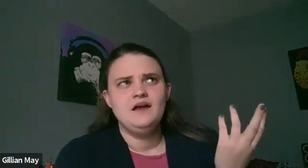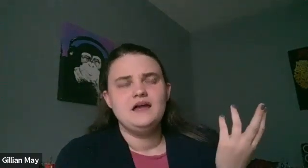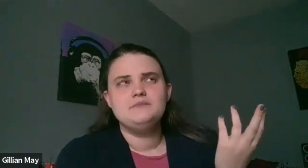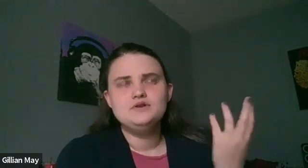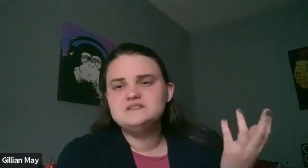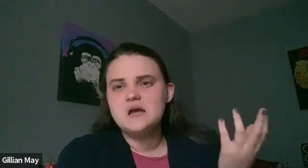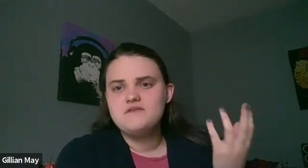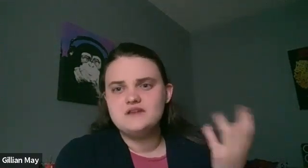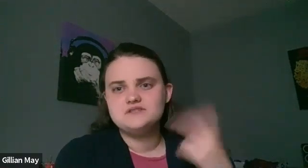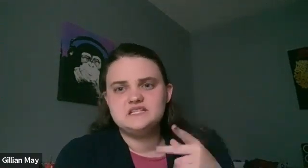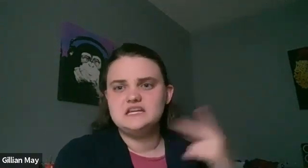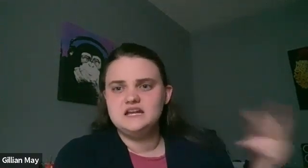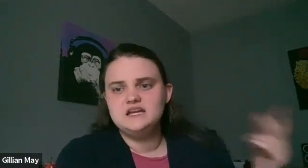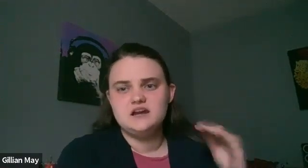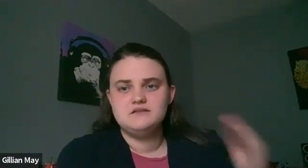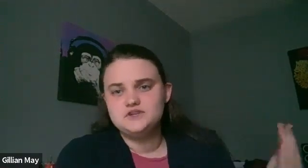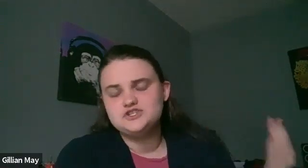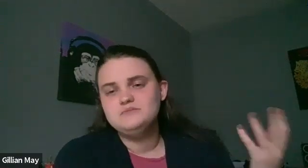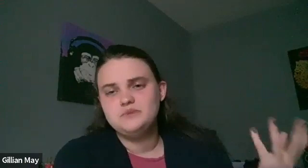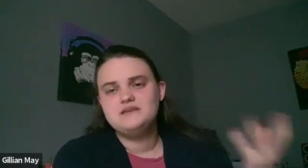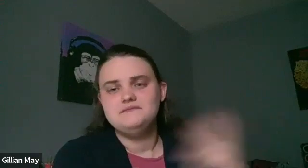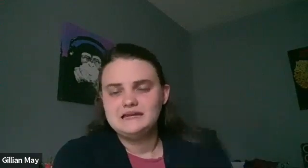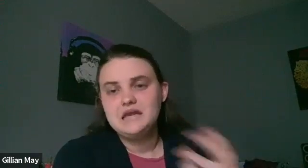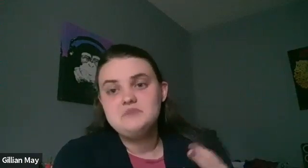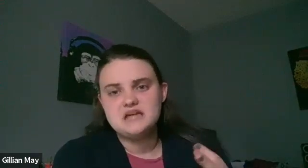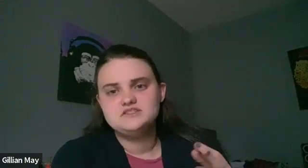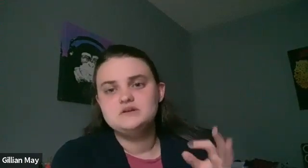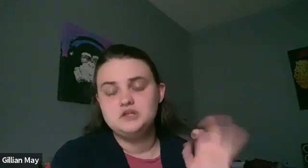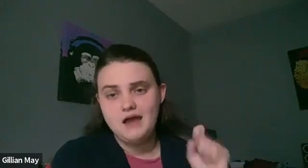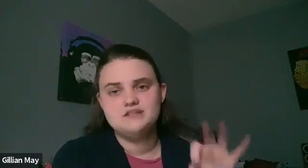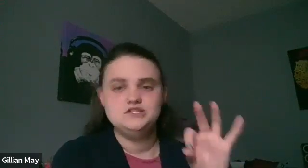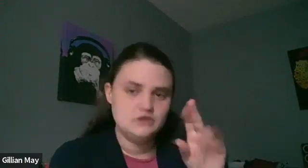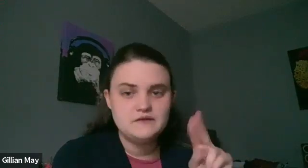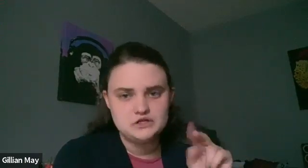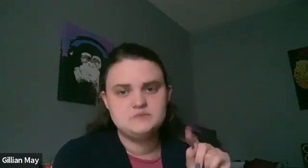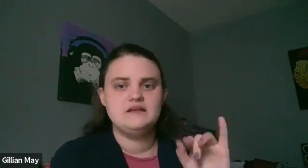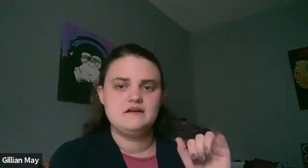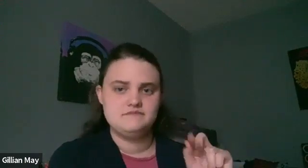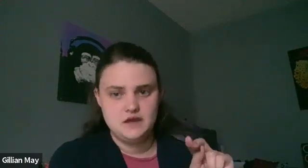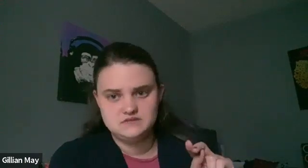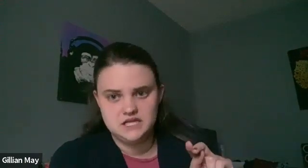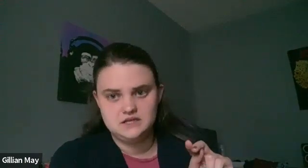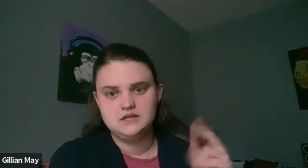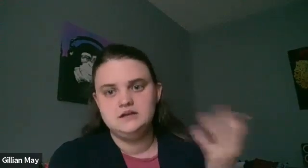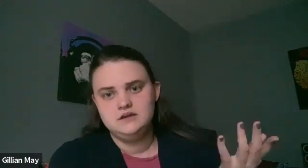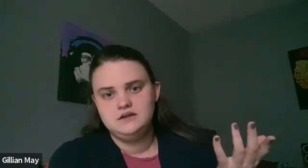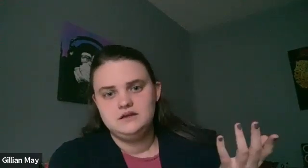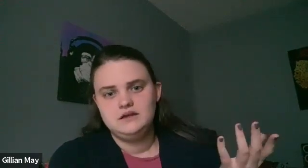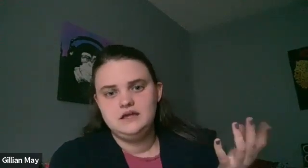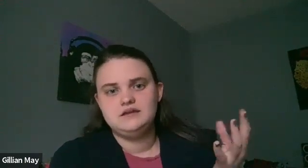And most of the time I've never seen any kind of confusion, but if like it came down to it and you could finger spell like a fountain. And